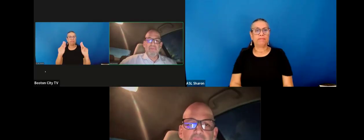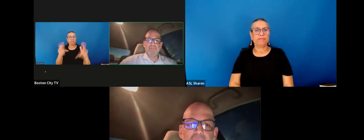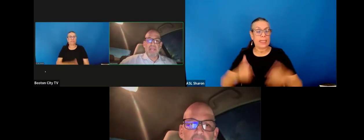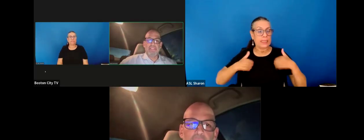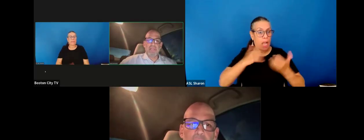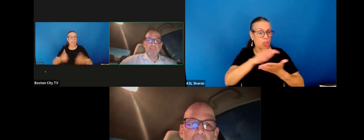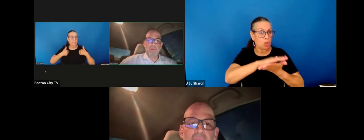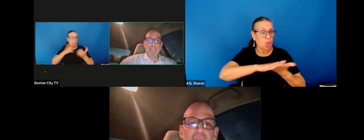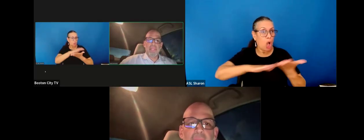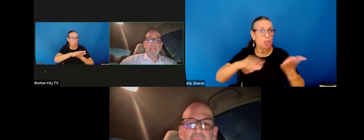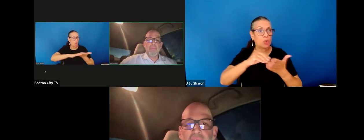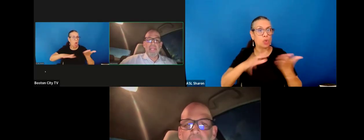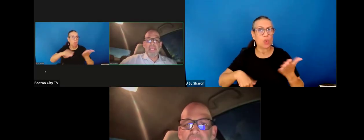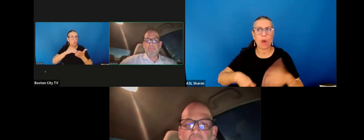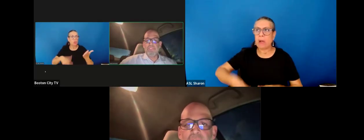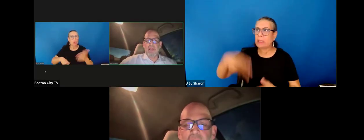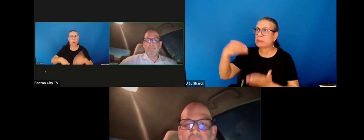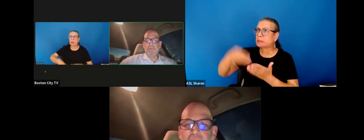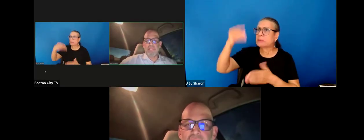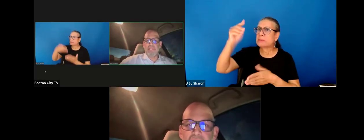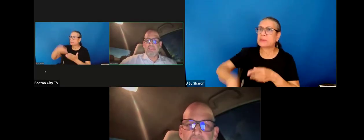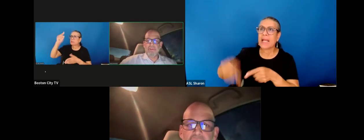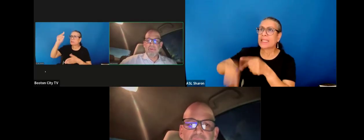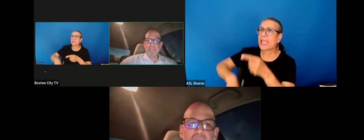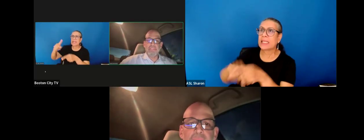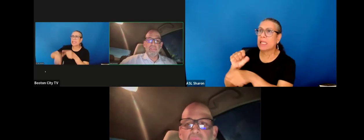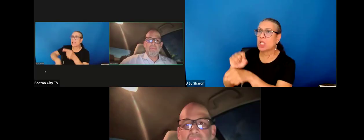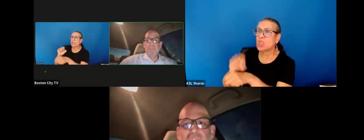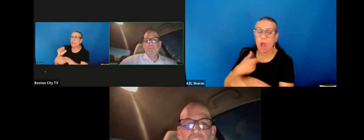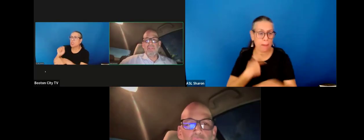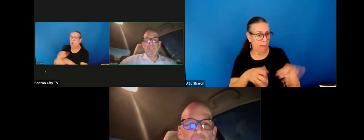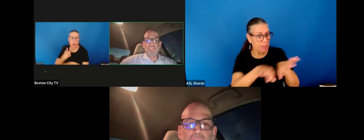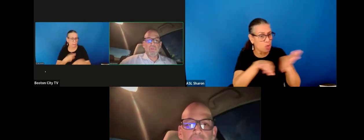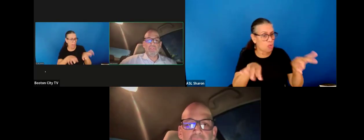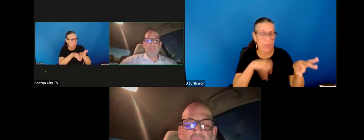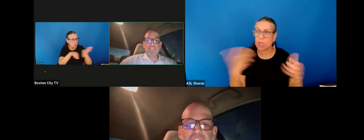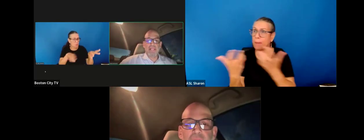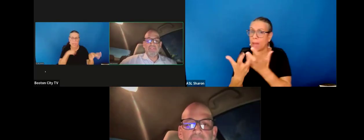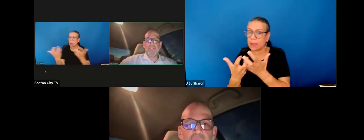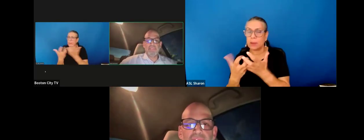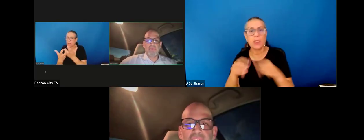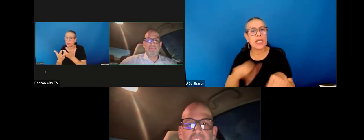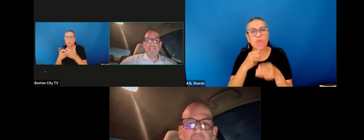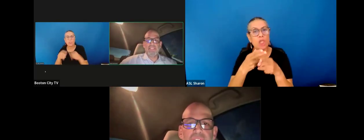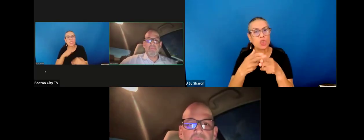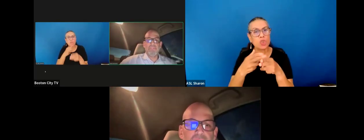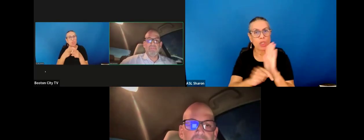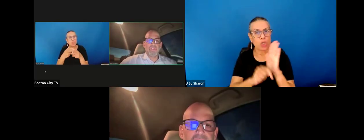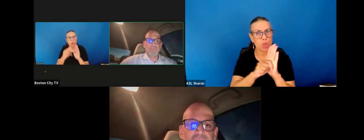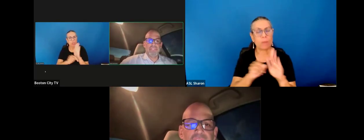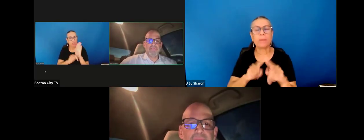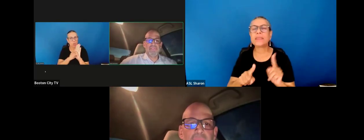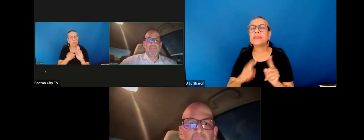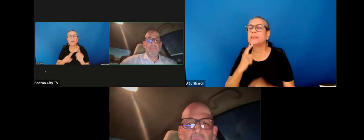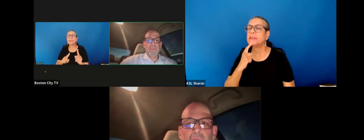now face rising unemployment, and many end up in jobs unrelated to their degrees. These are not short-term challenges, but they reflect deep